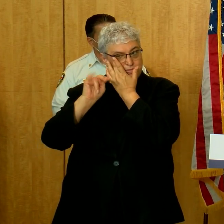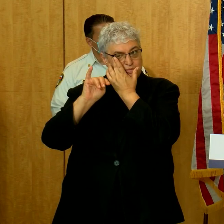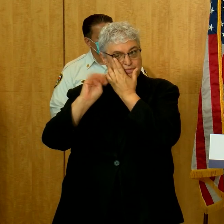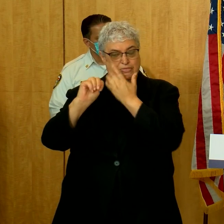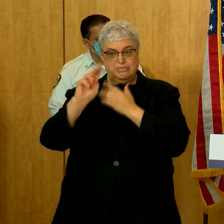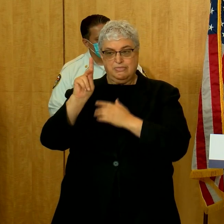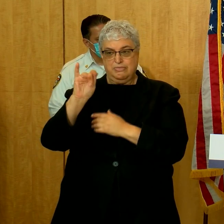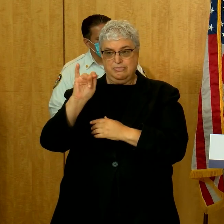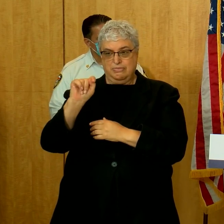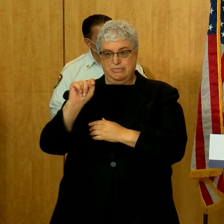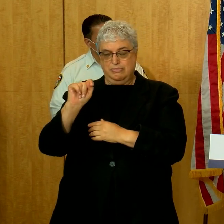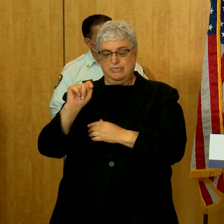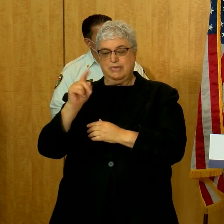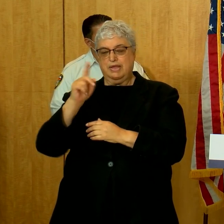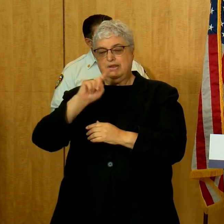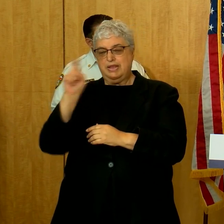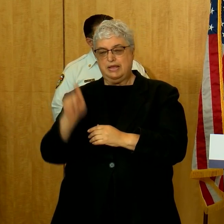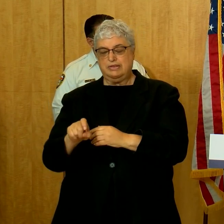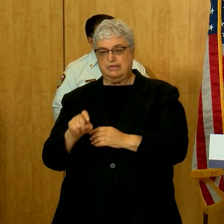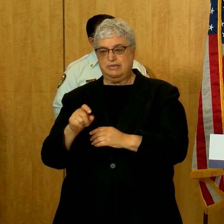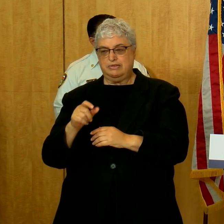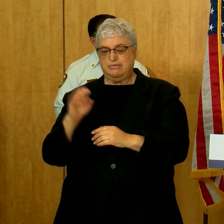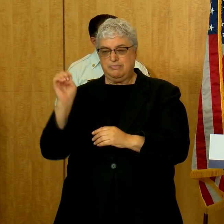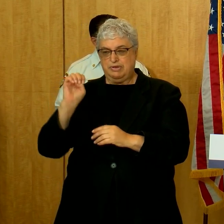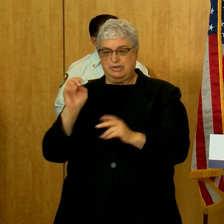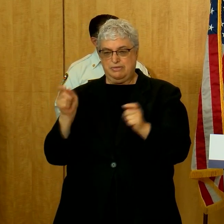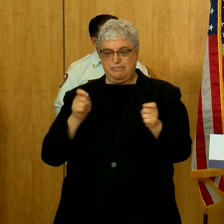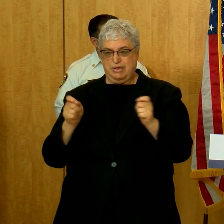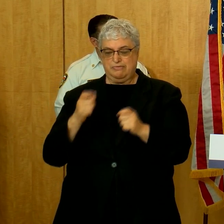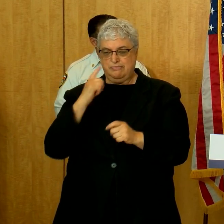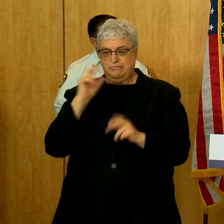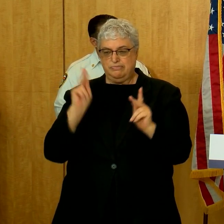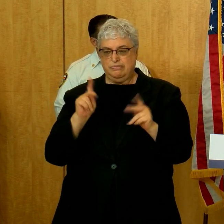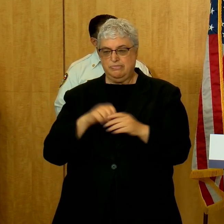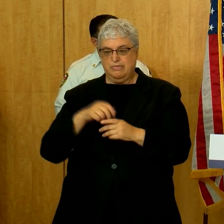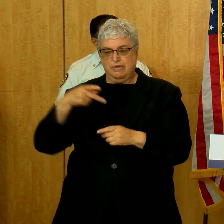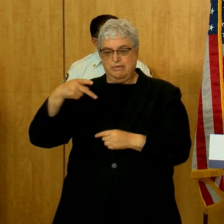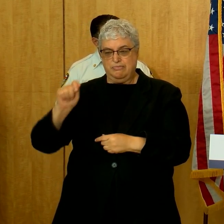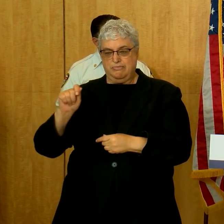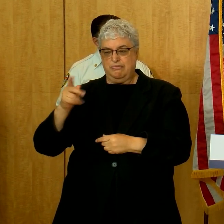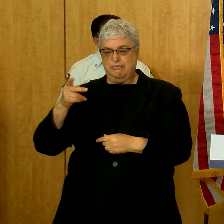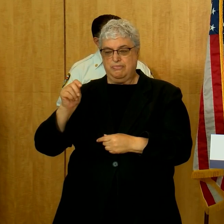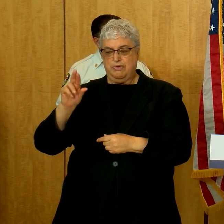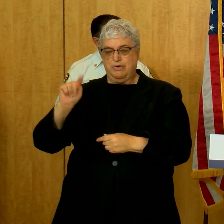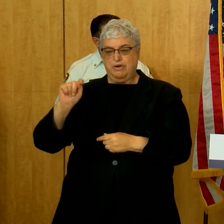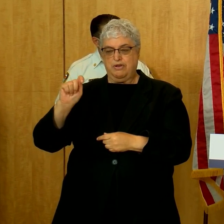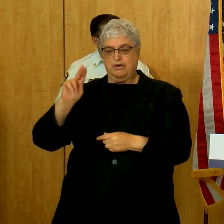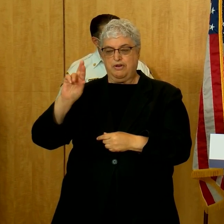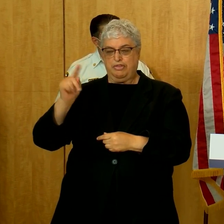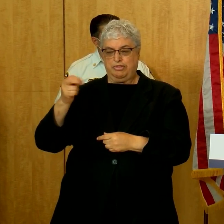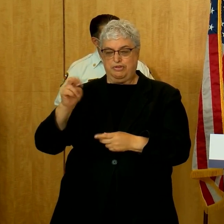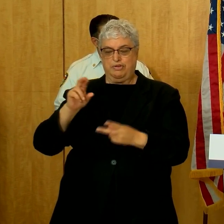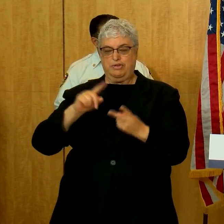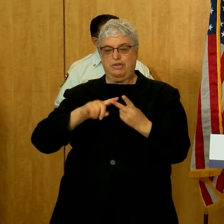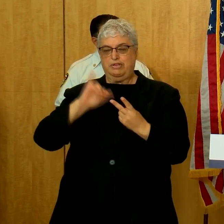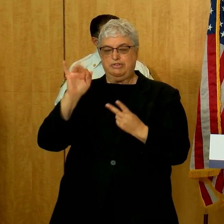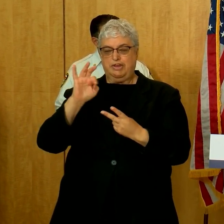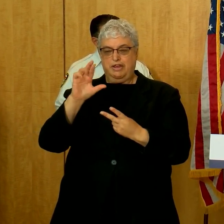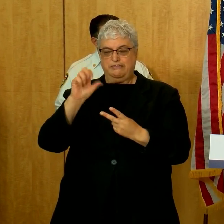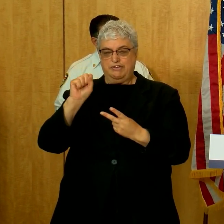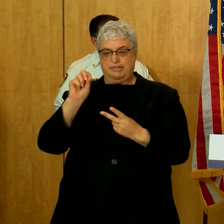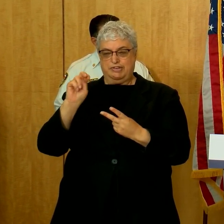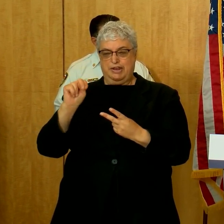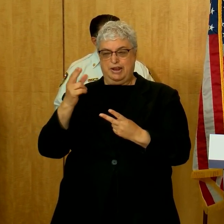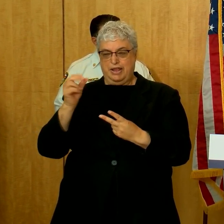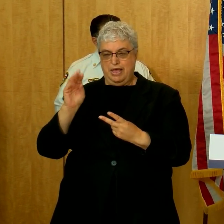the Texas Department of Emergency Management, asking, for example, about the people in Port Arthur, in the Beaumont area, in Jefferson County, in